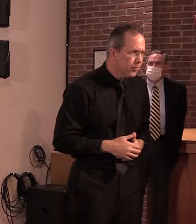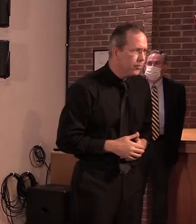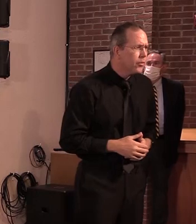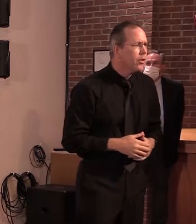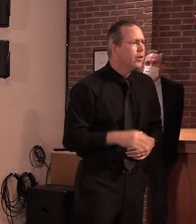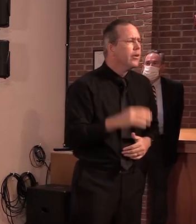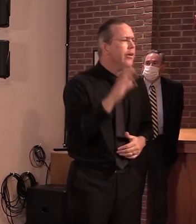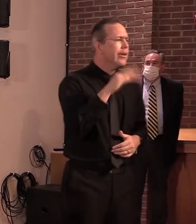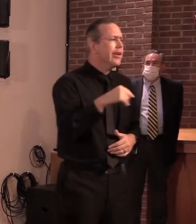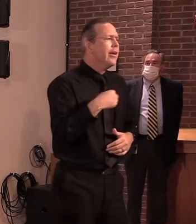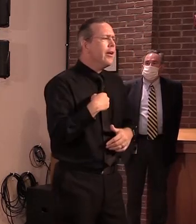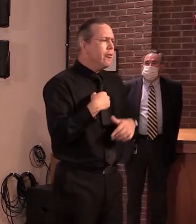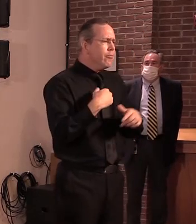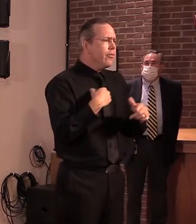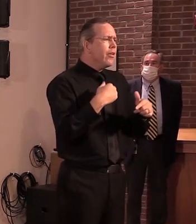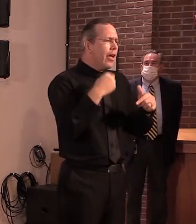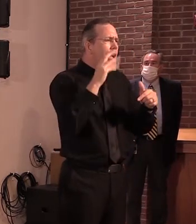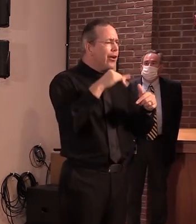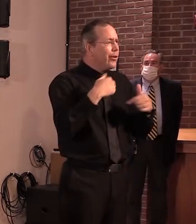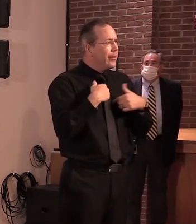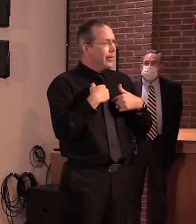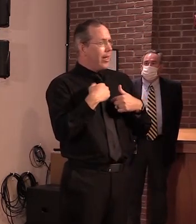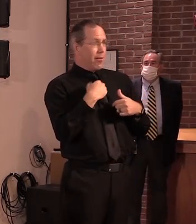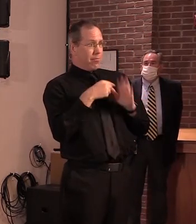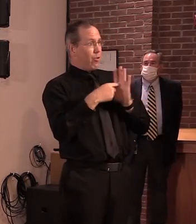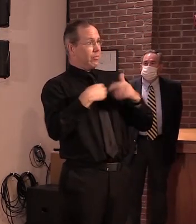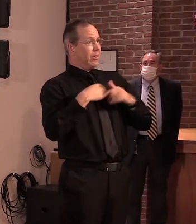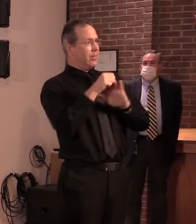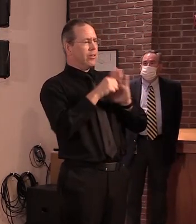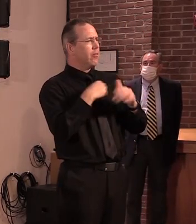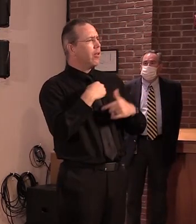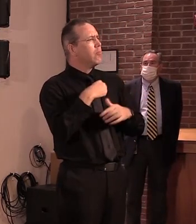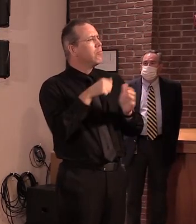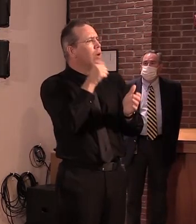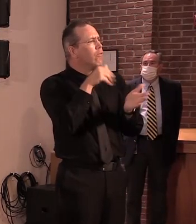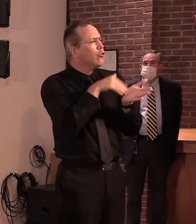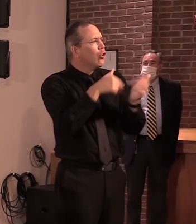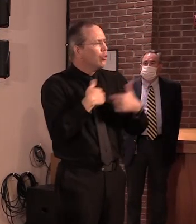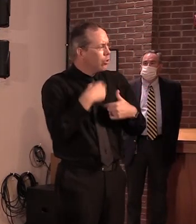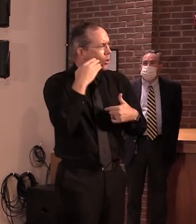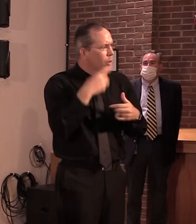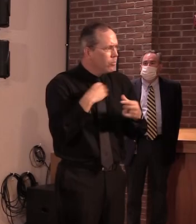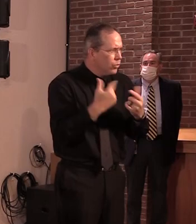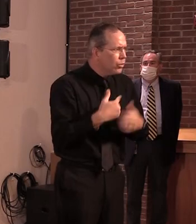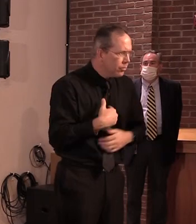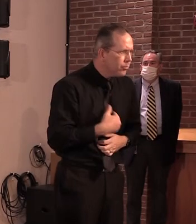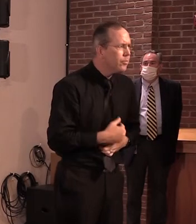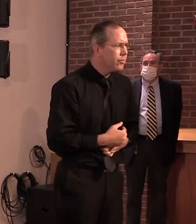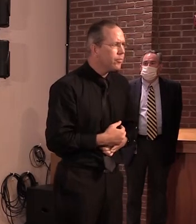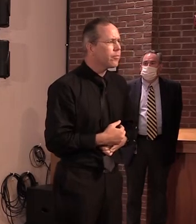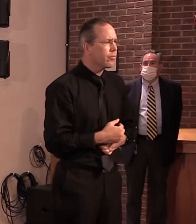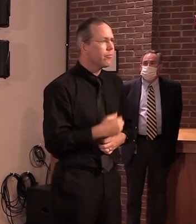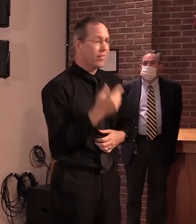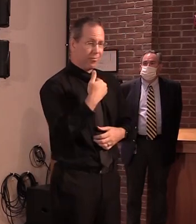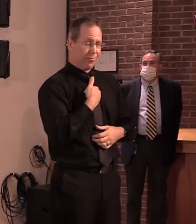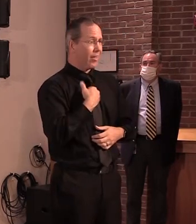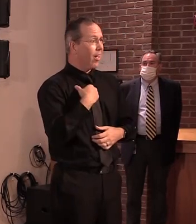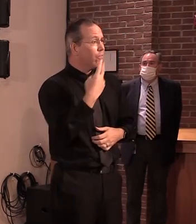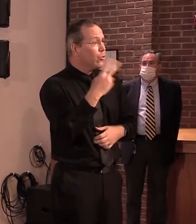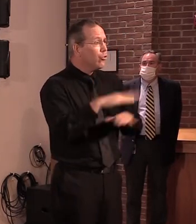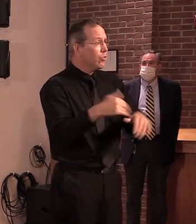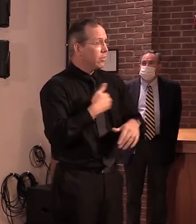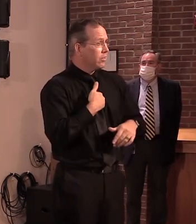are now thriving now that they are full-time back in their early childhood education center. I watched their